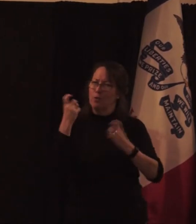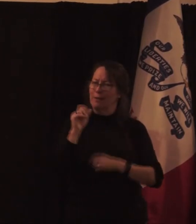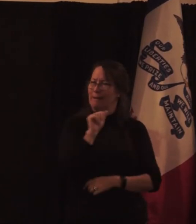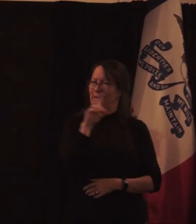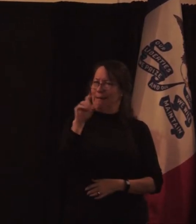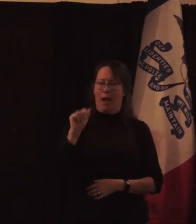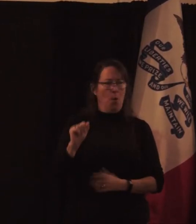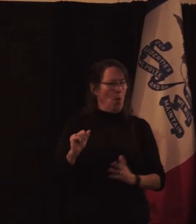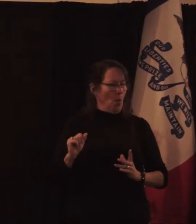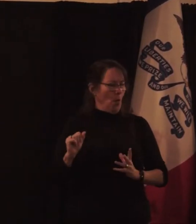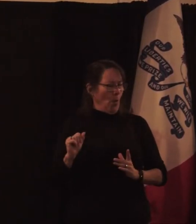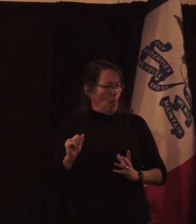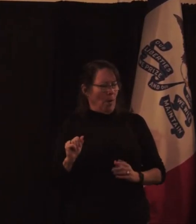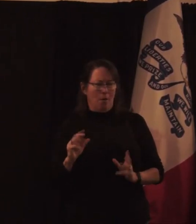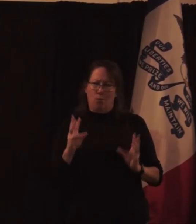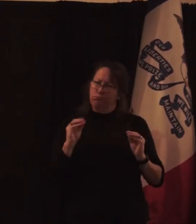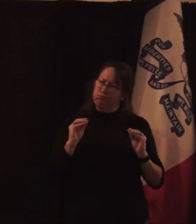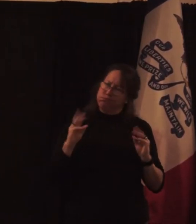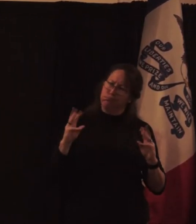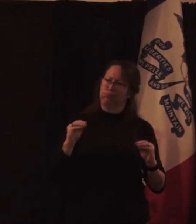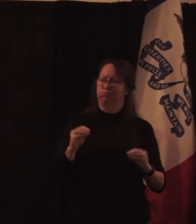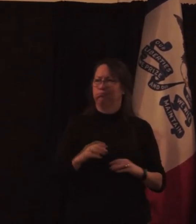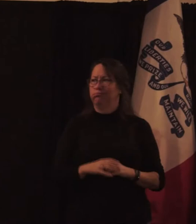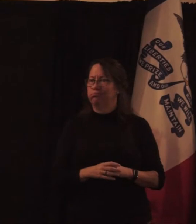Act, huh? 30 years.